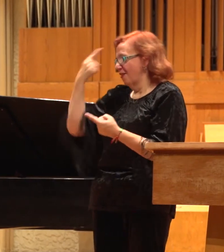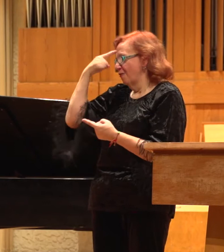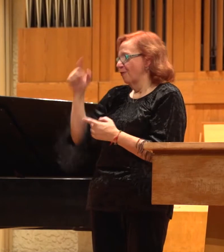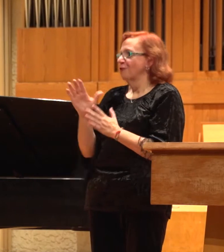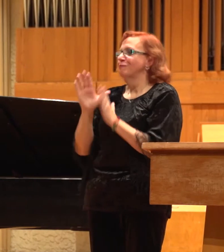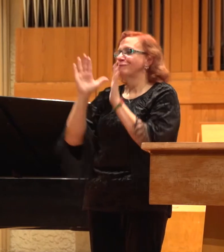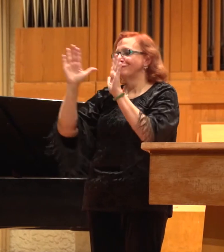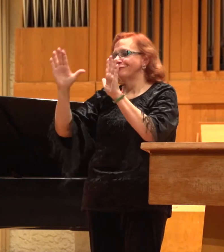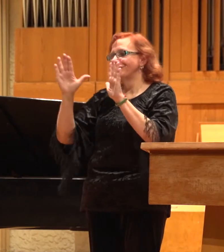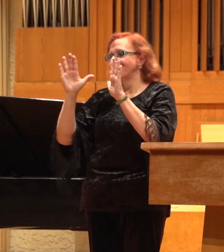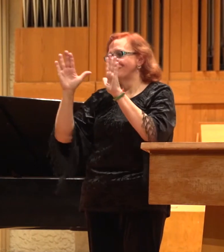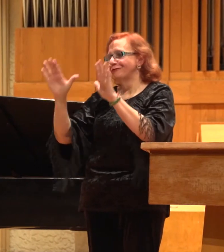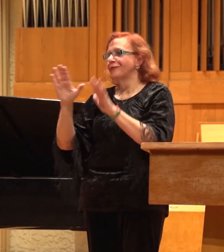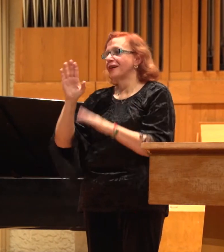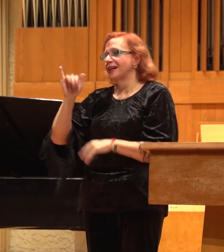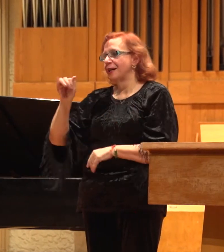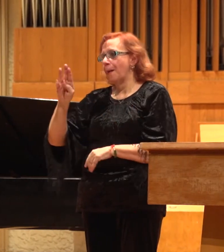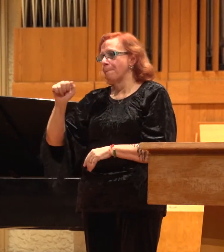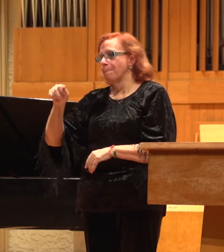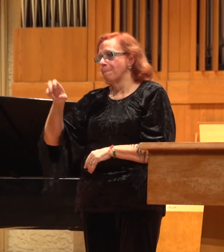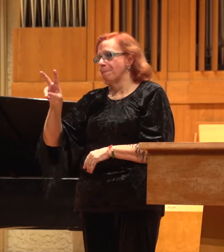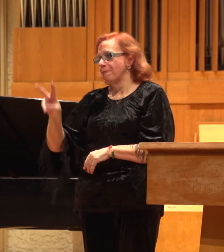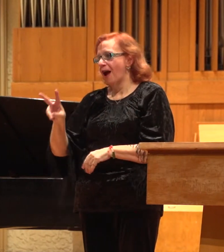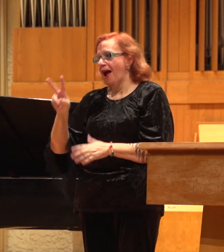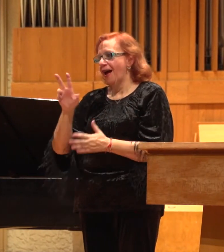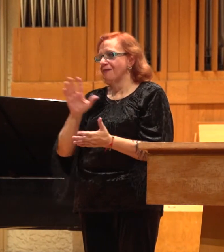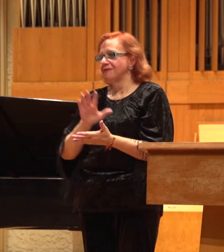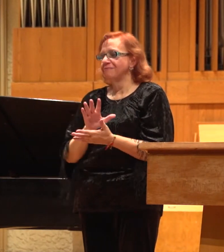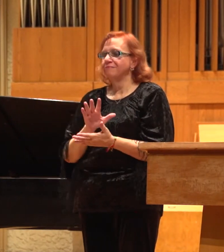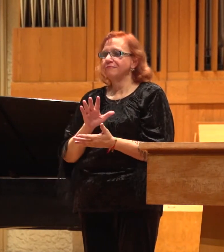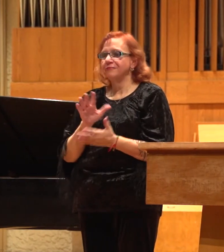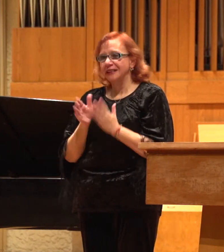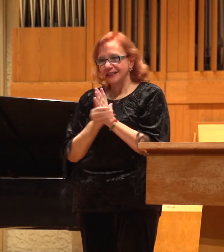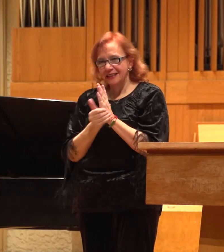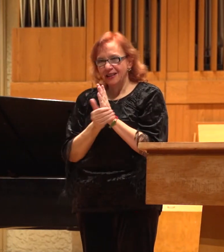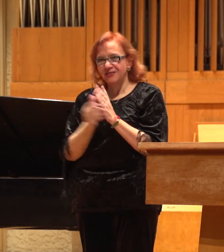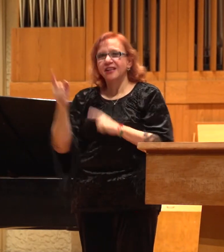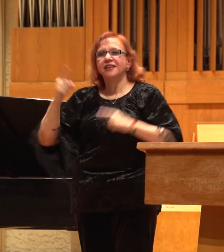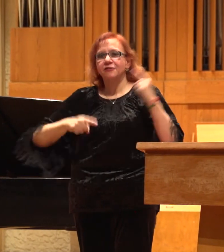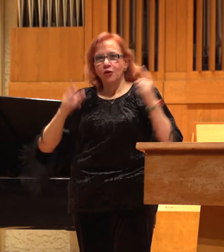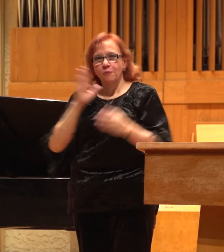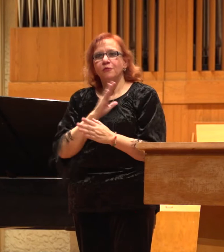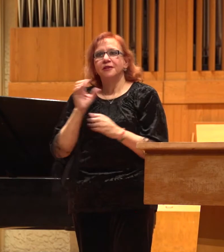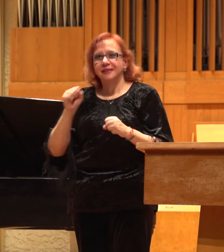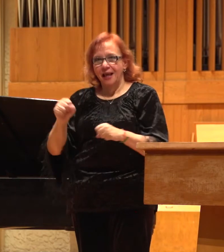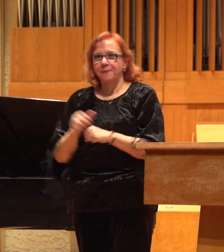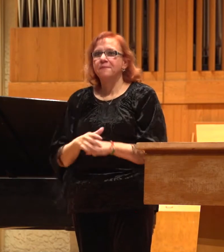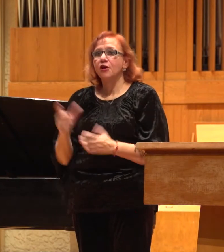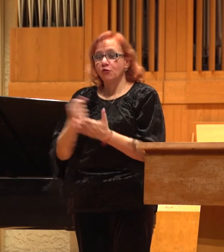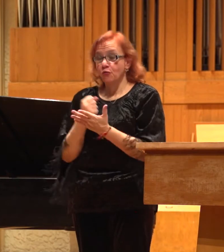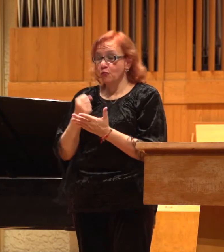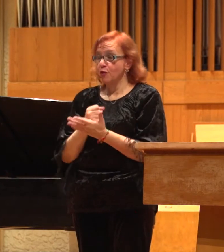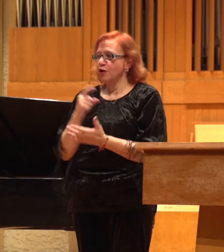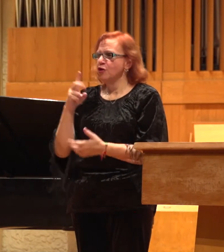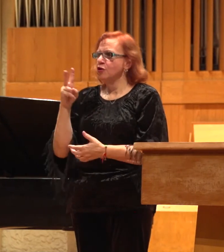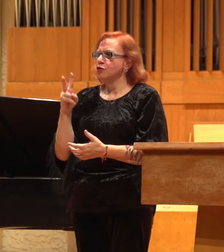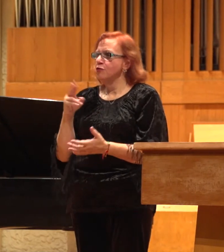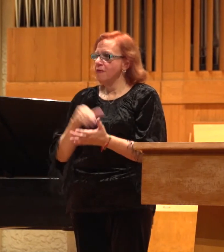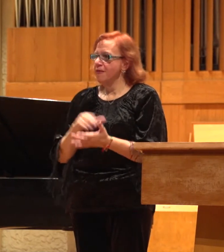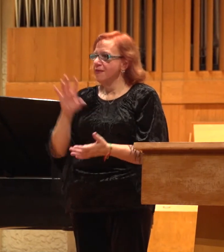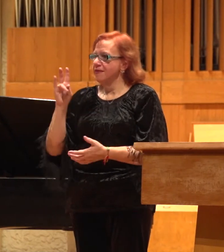exceptional improvisational skills in diverse musical styles. Elliot is the winner of the